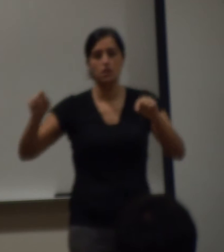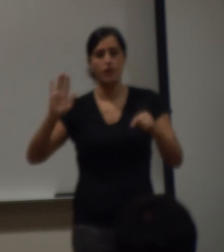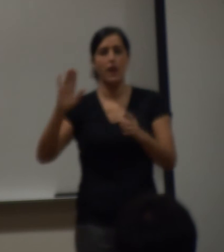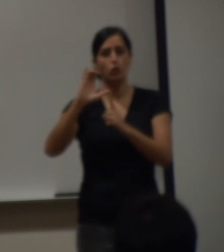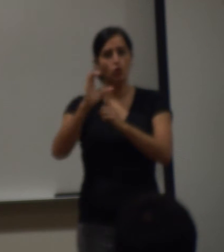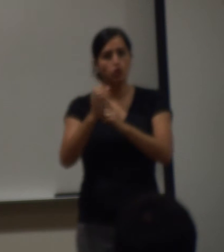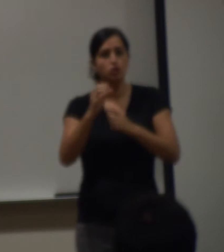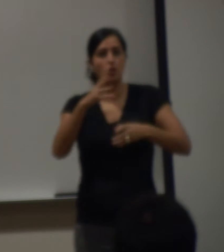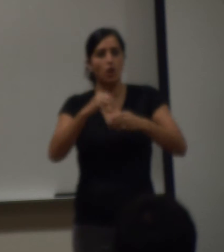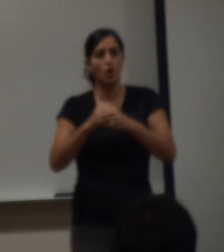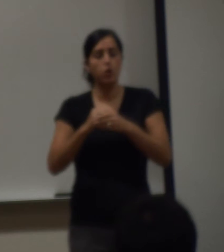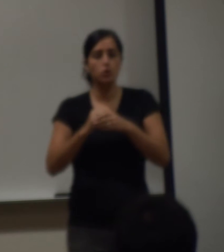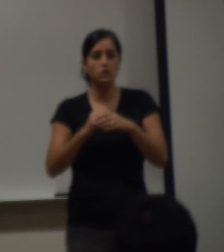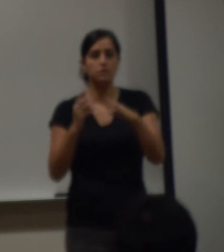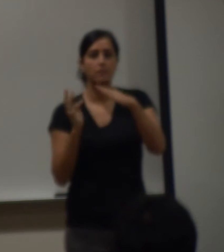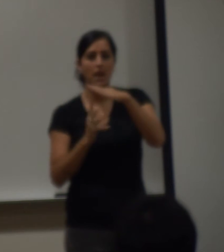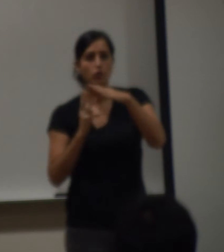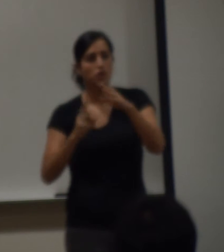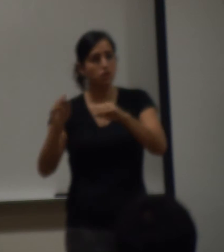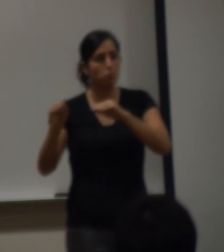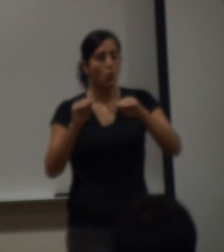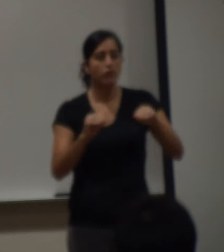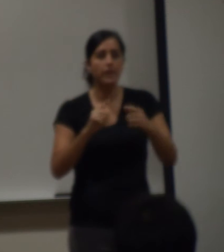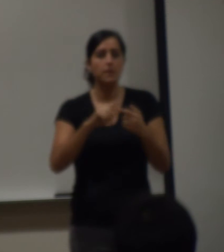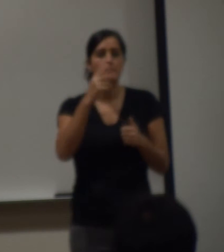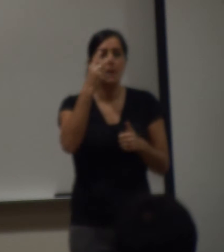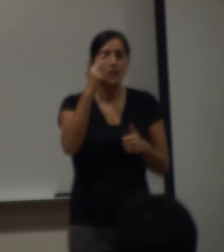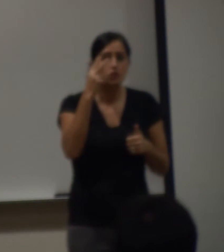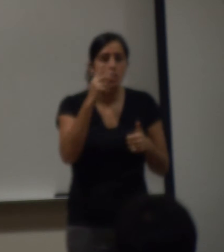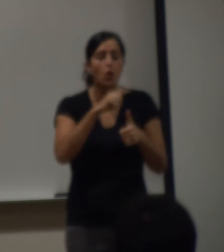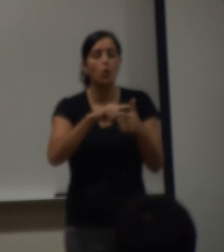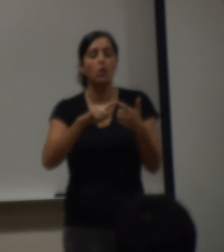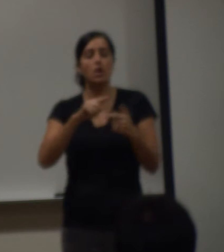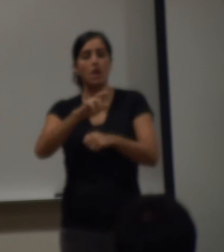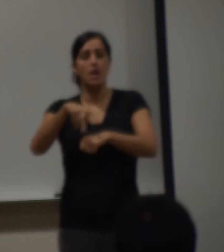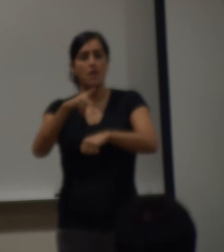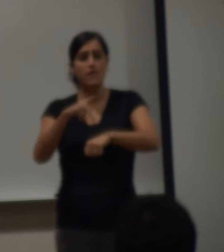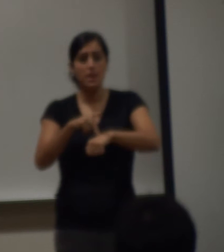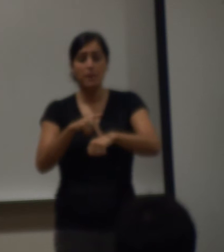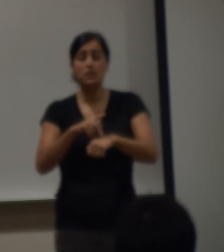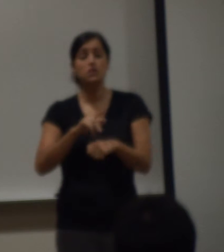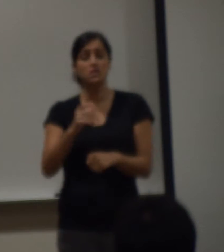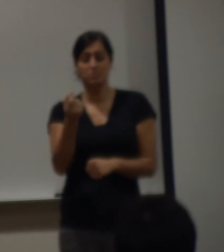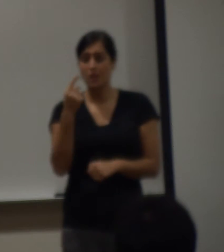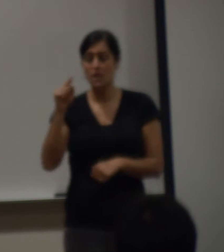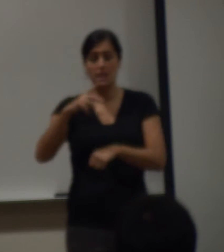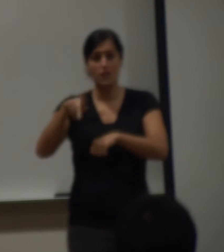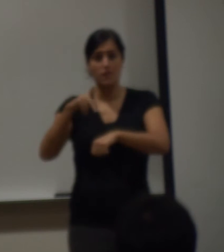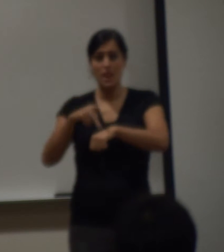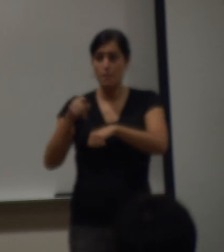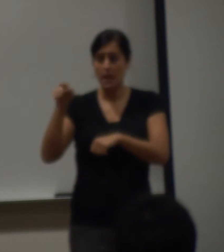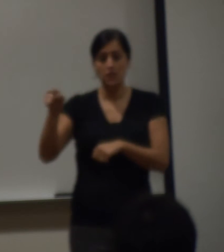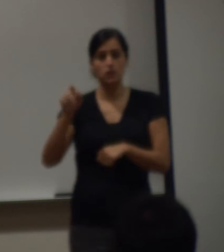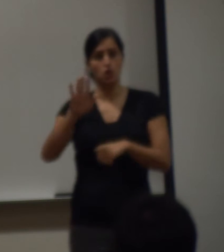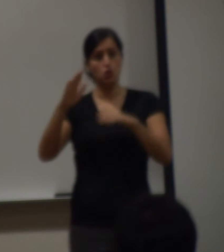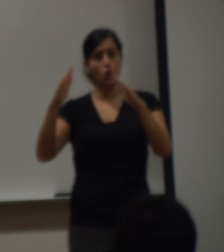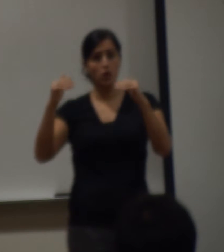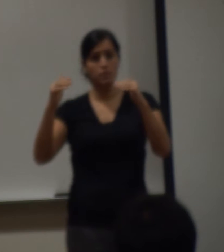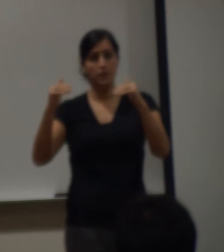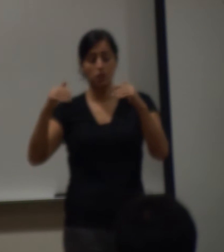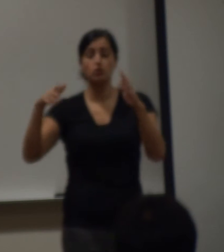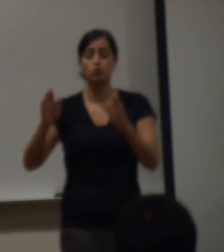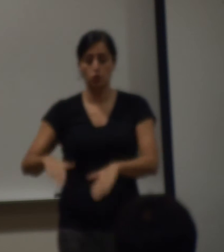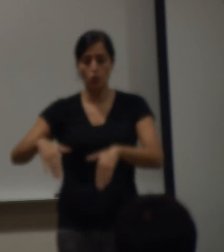does, as the Philippines does. That in the Philippines, you're expected to sort of grow up and